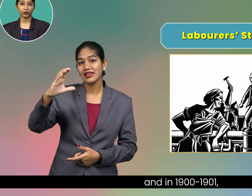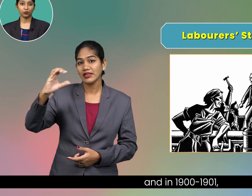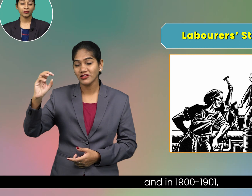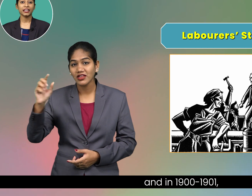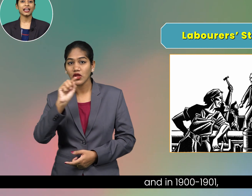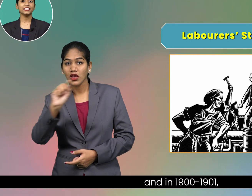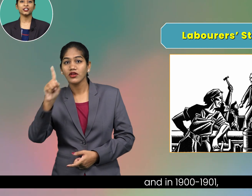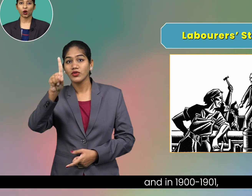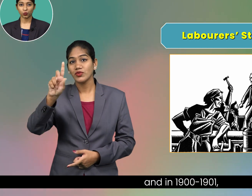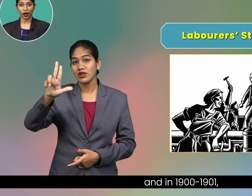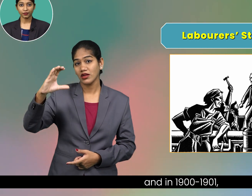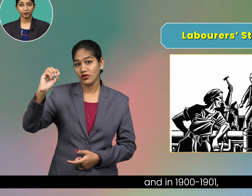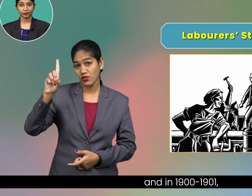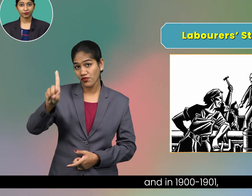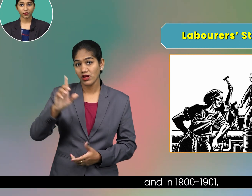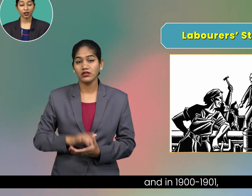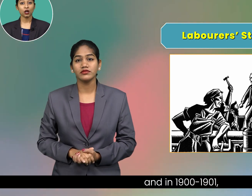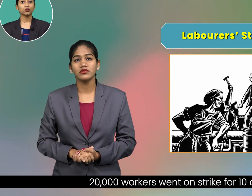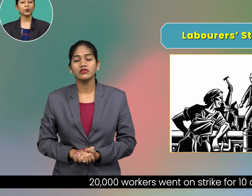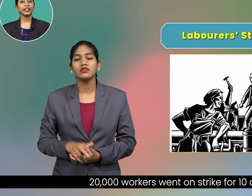1900 to 1901,